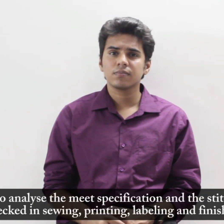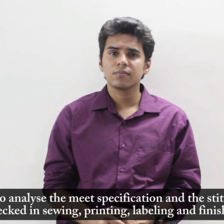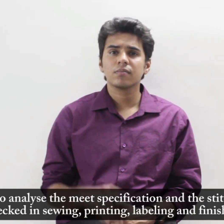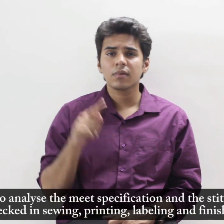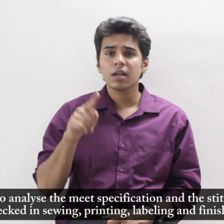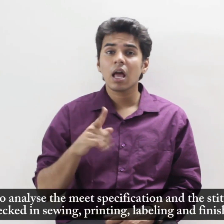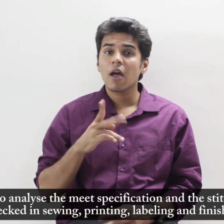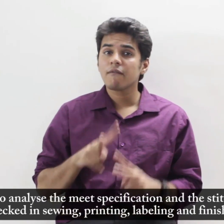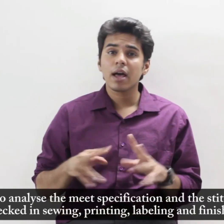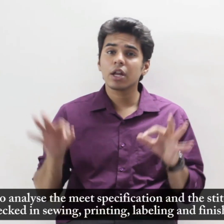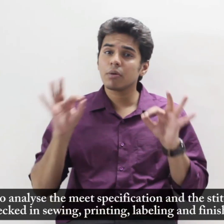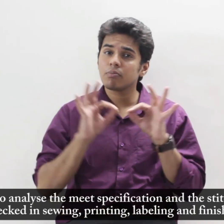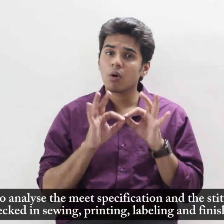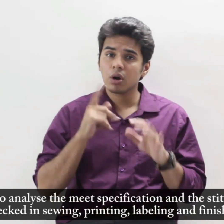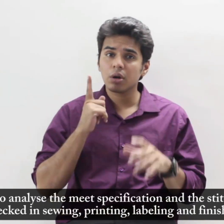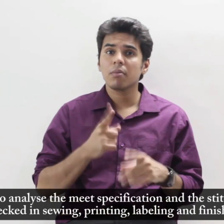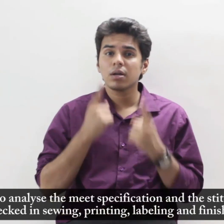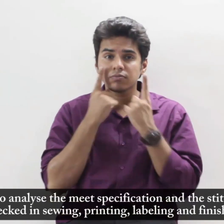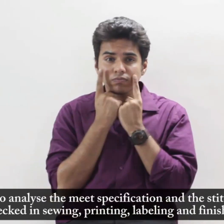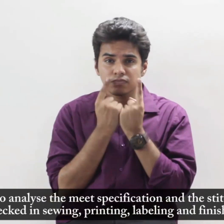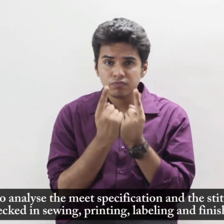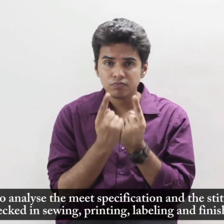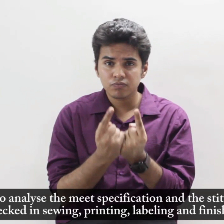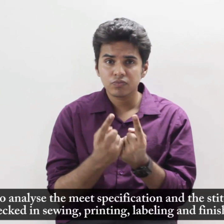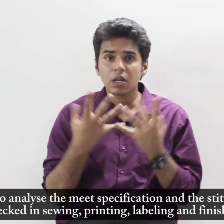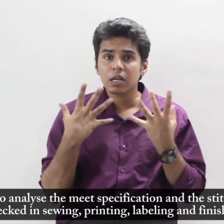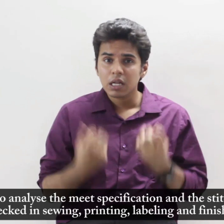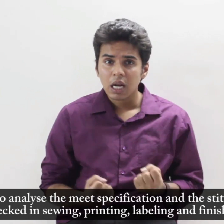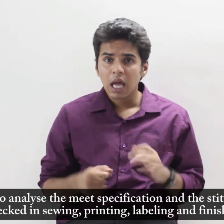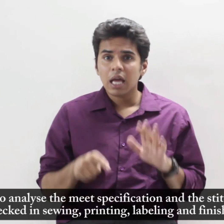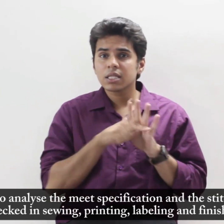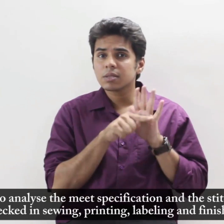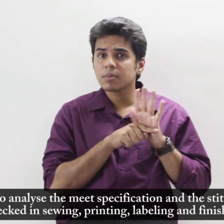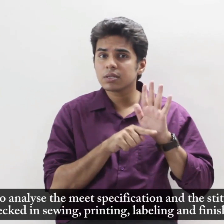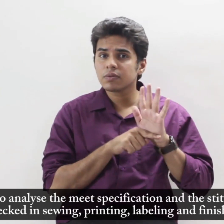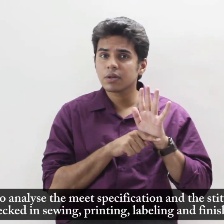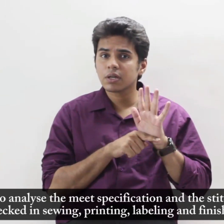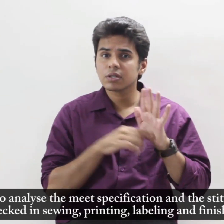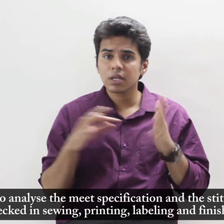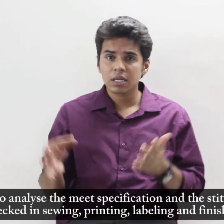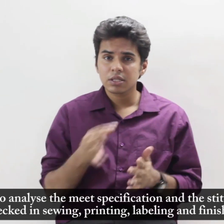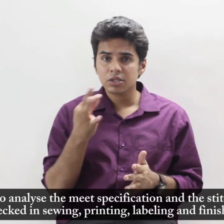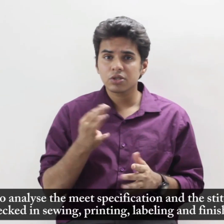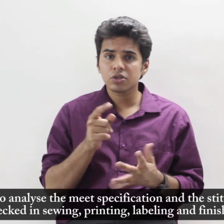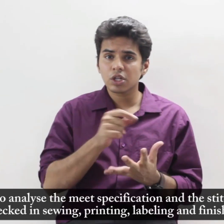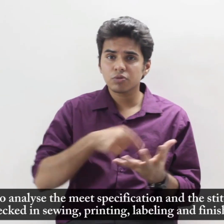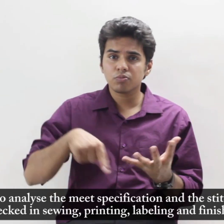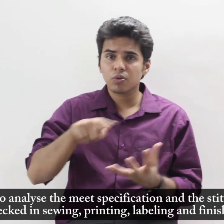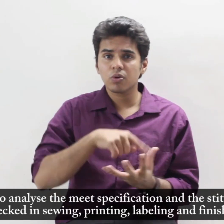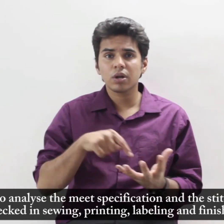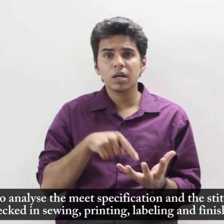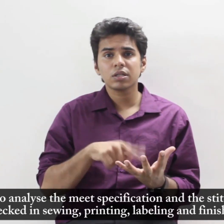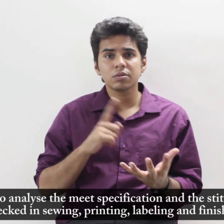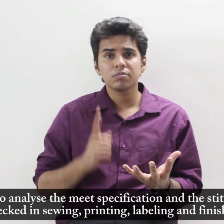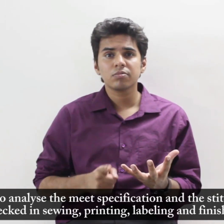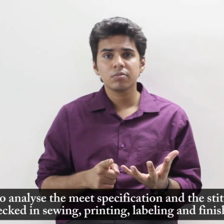It is essential to analyze the meet specification, and the stitched products should be checked in